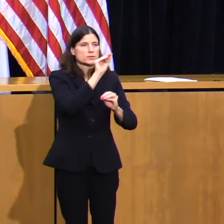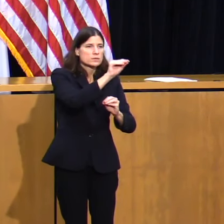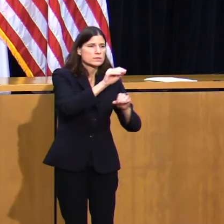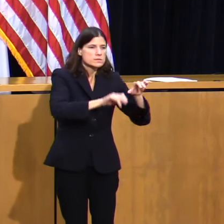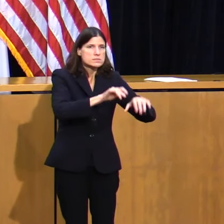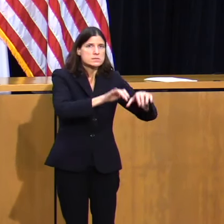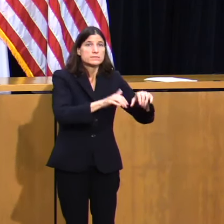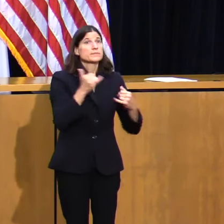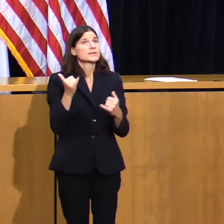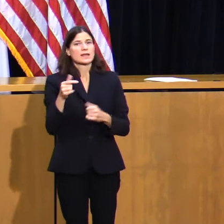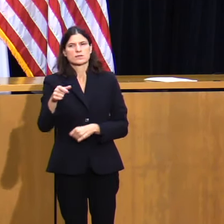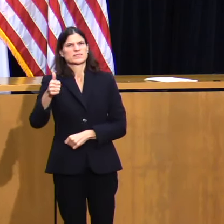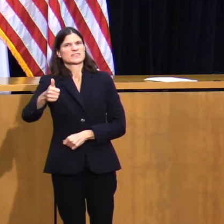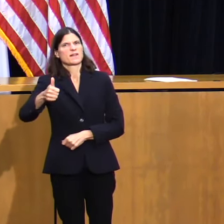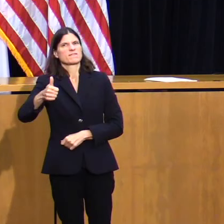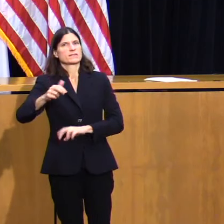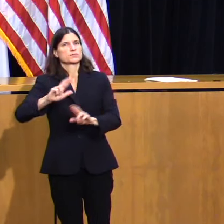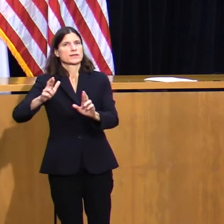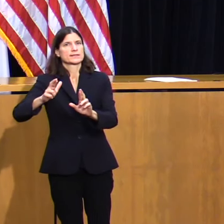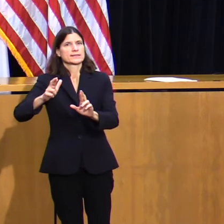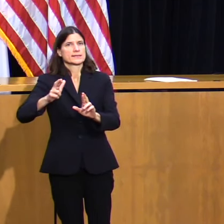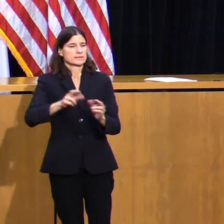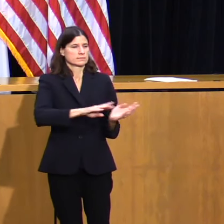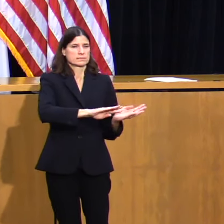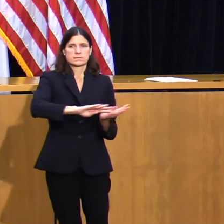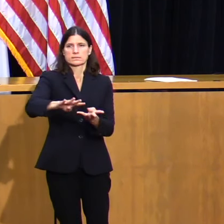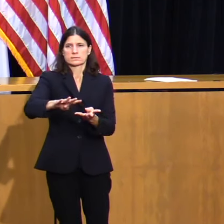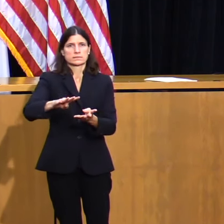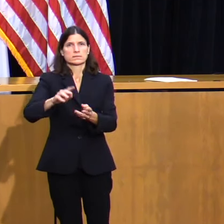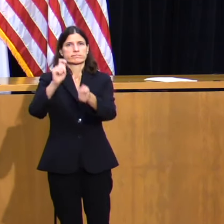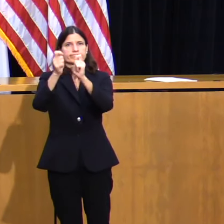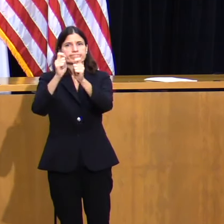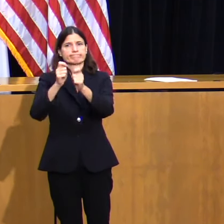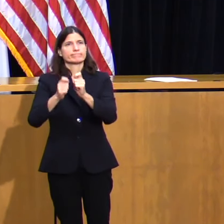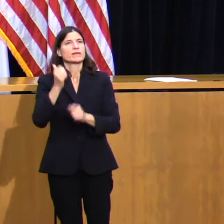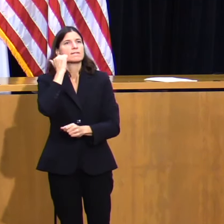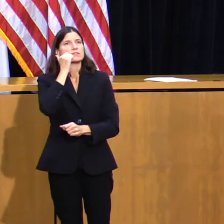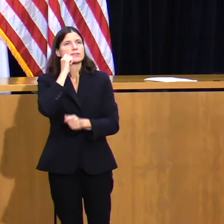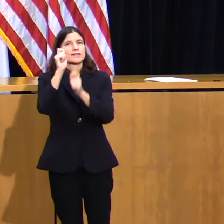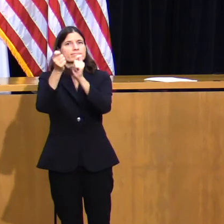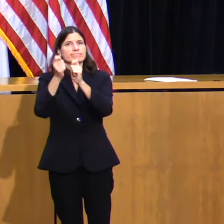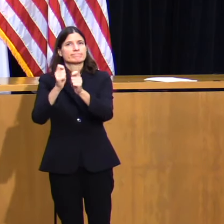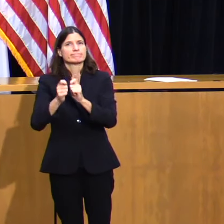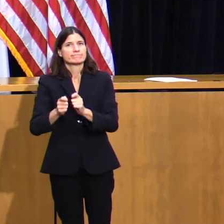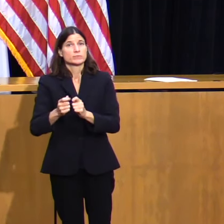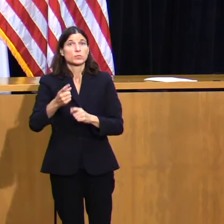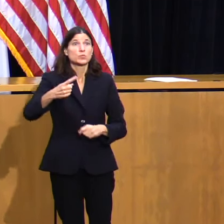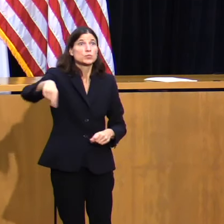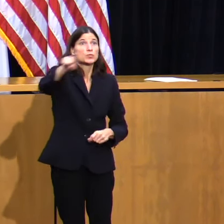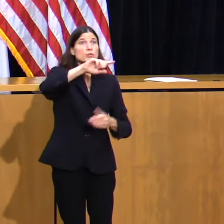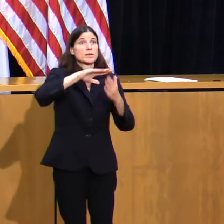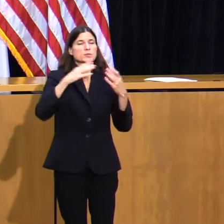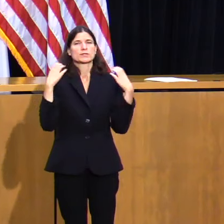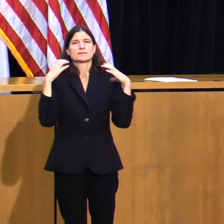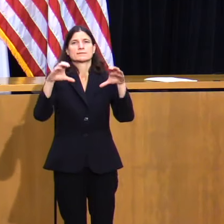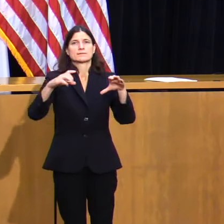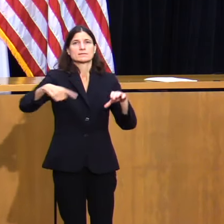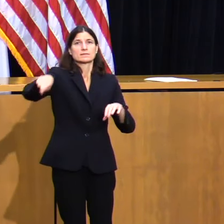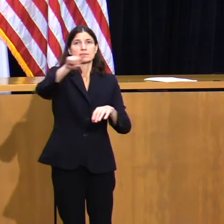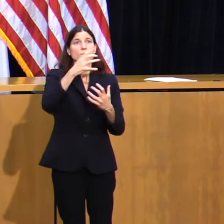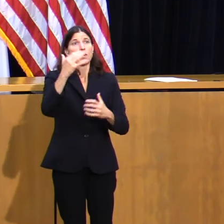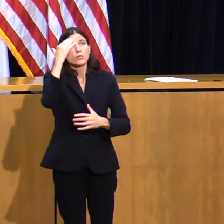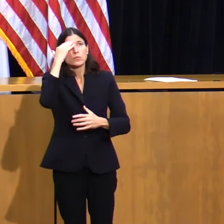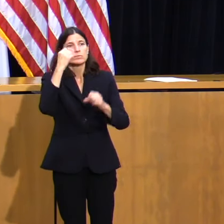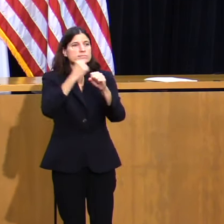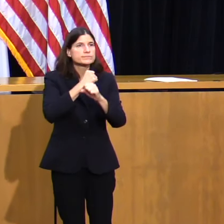public at large. As you know, each Wednesday, in addition to the daily dashboard, the department publishes a weekly public health